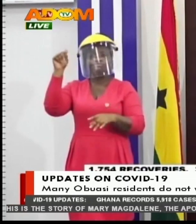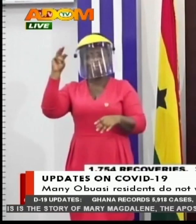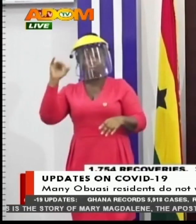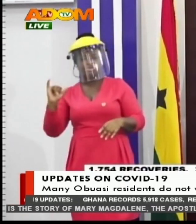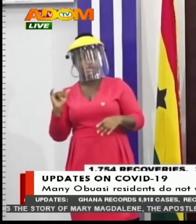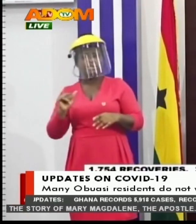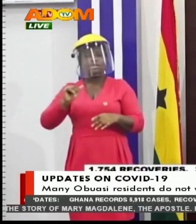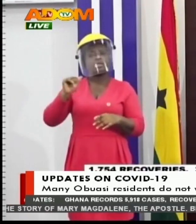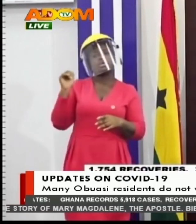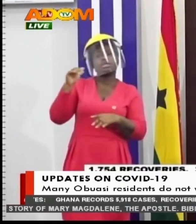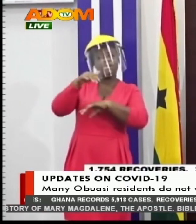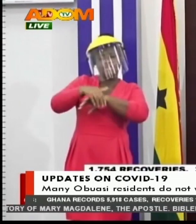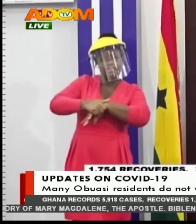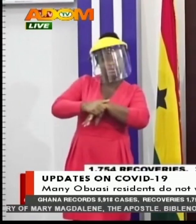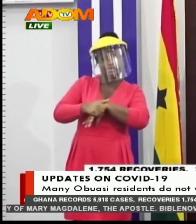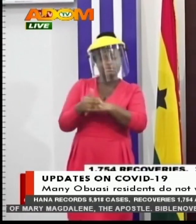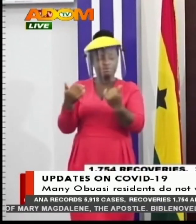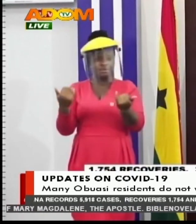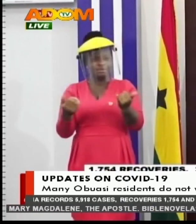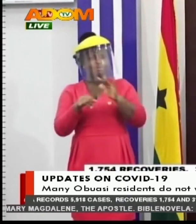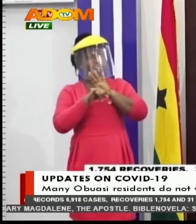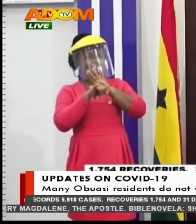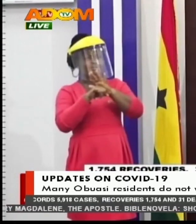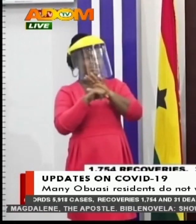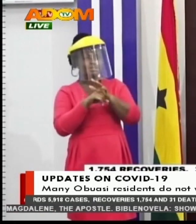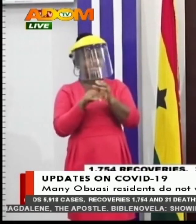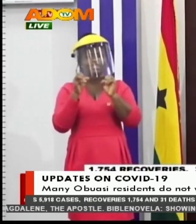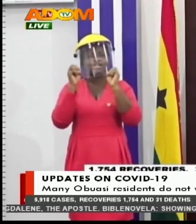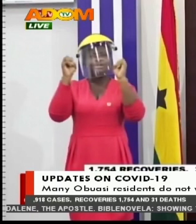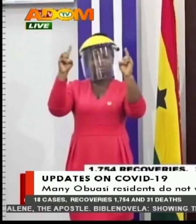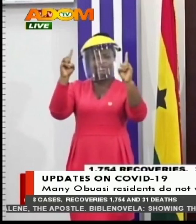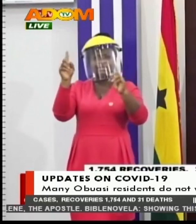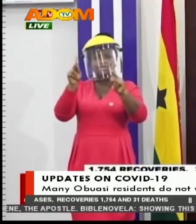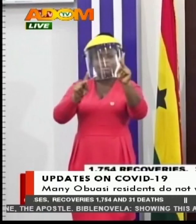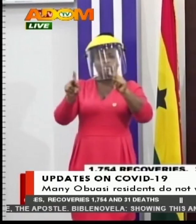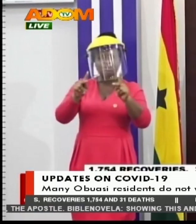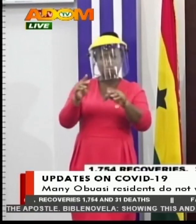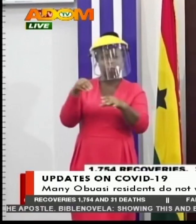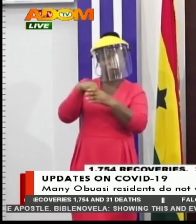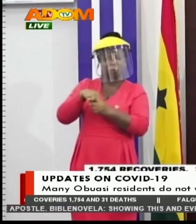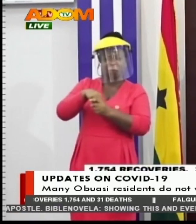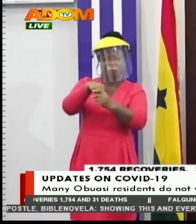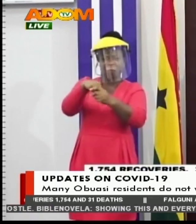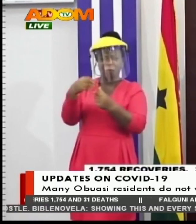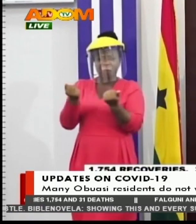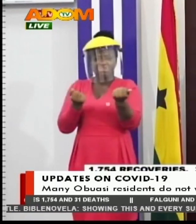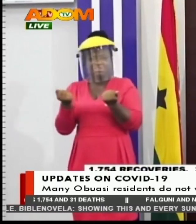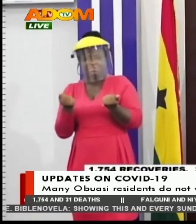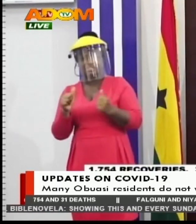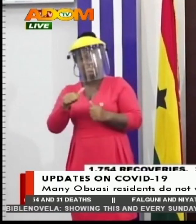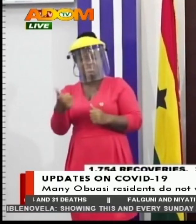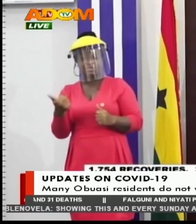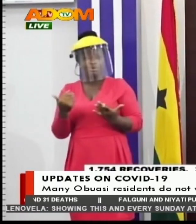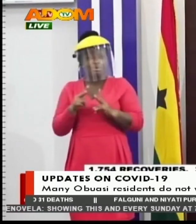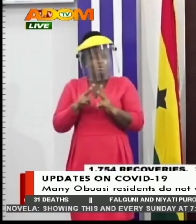to engage more of organized. Let me say that when we went there, we had a meeting actually organized by the municipal chief executive, and they're brought